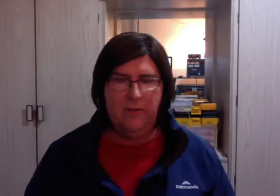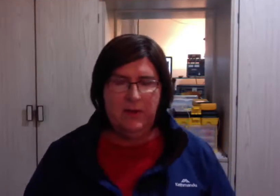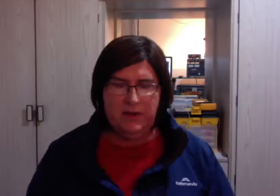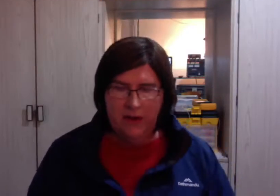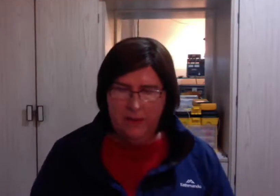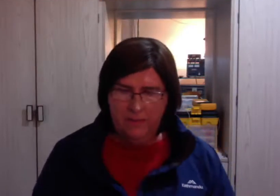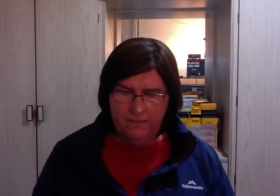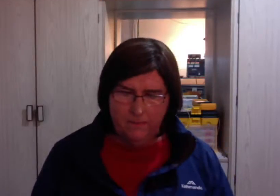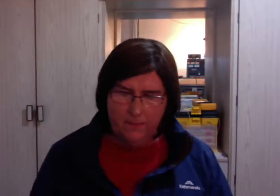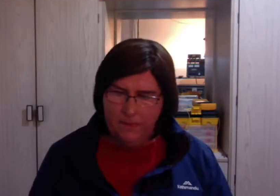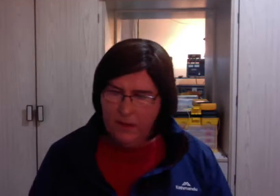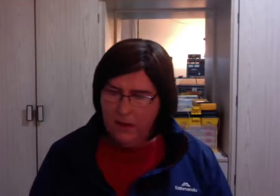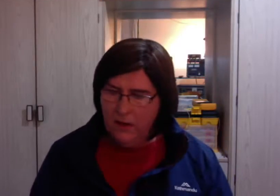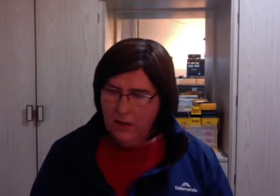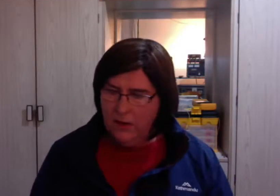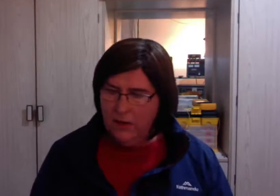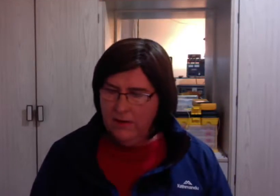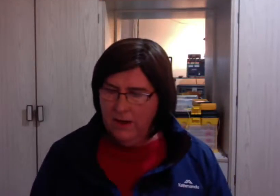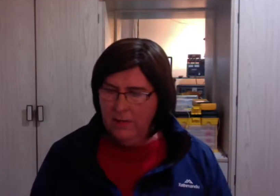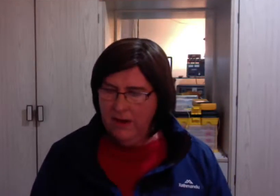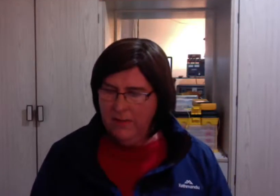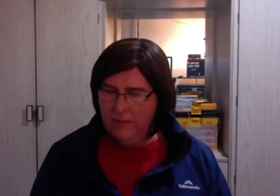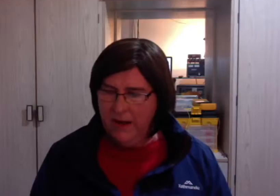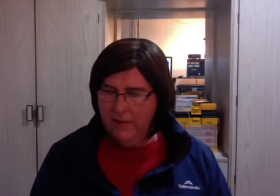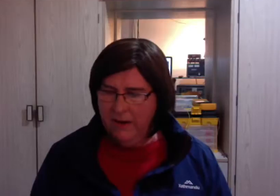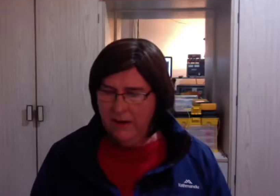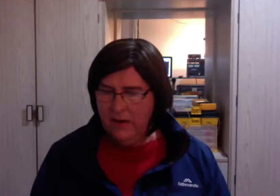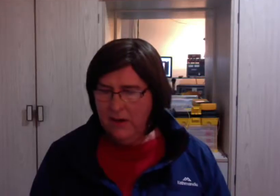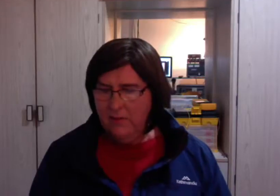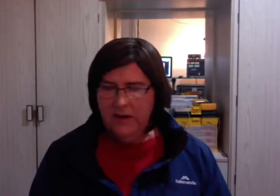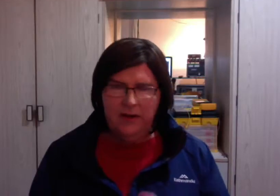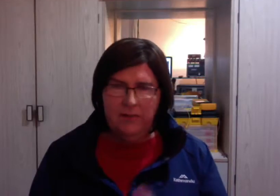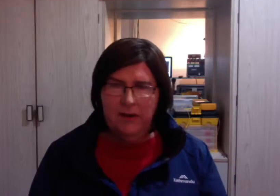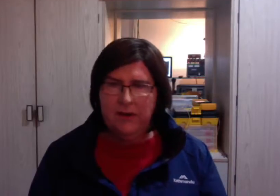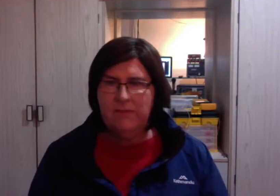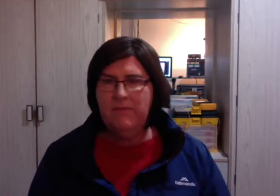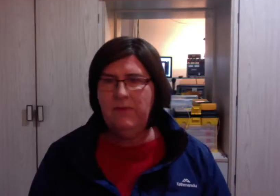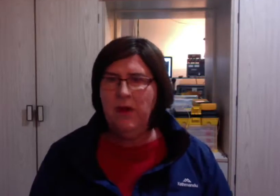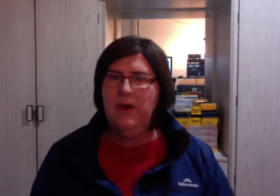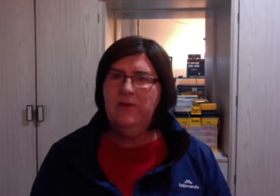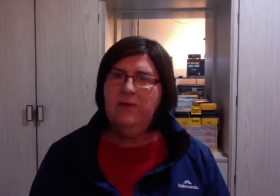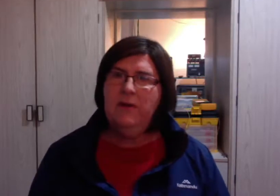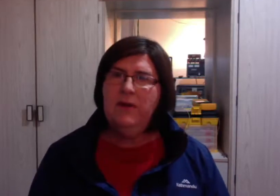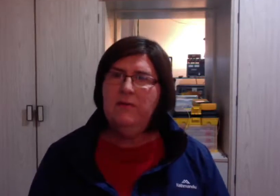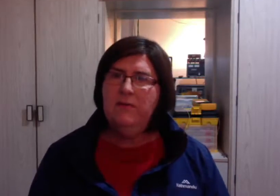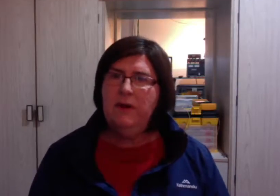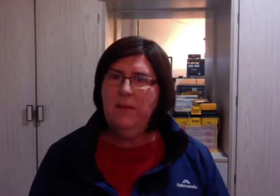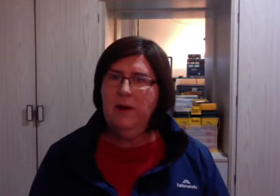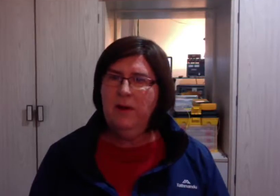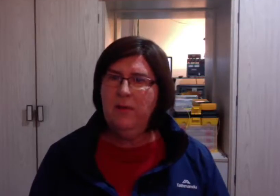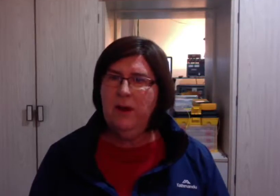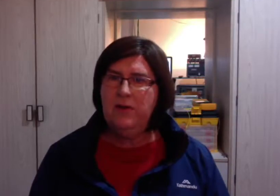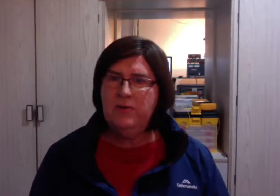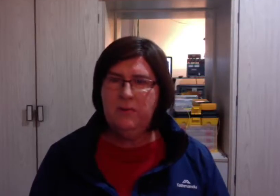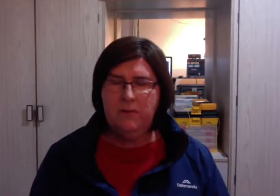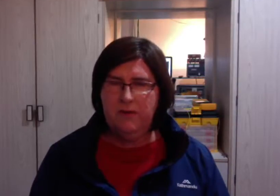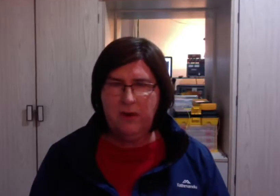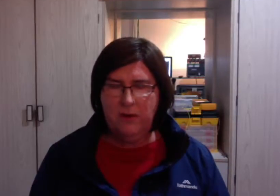but, you know, there are plenty of them out there. But that's really not necessary. If you're coming along on my trip, we've got all